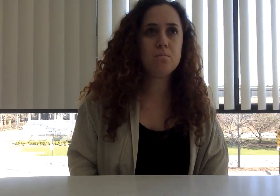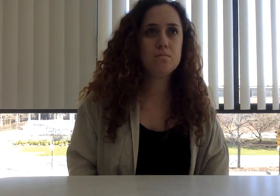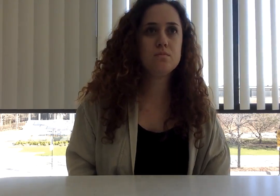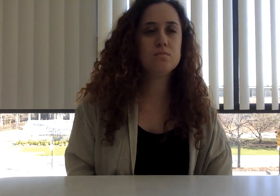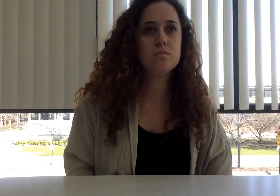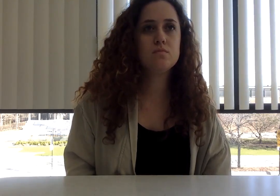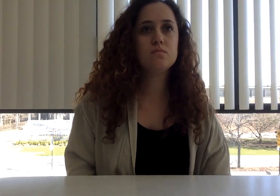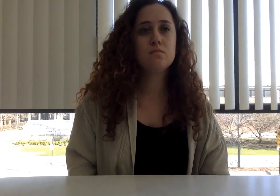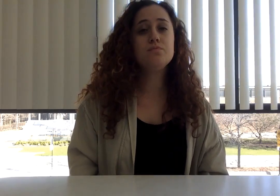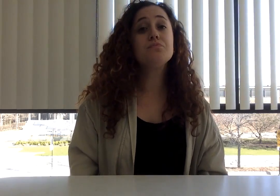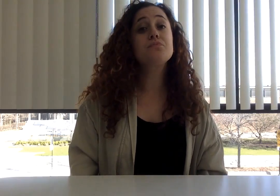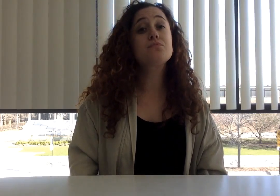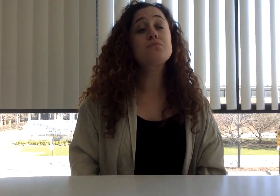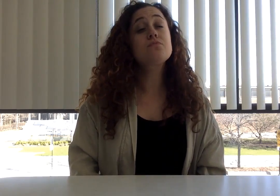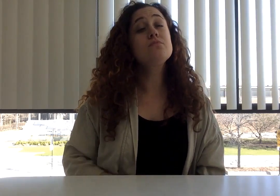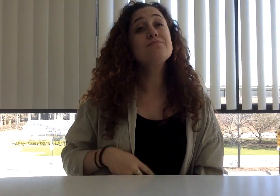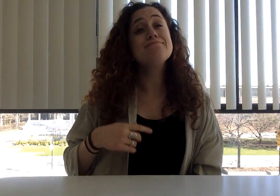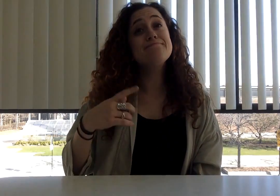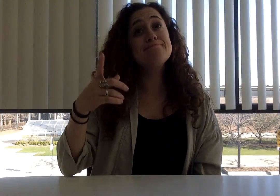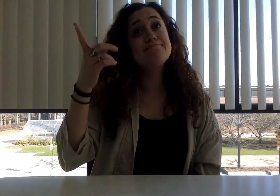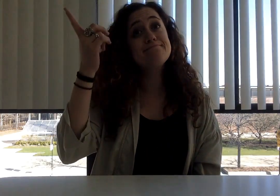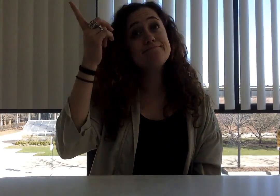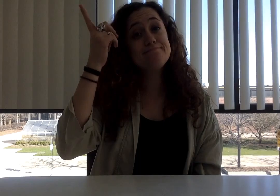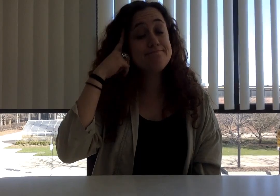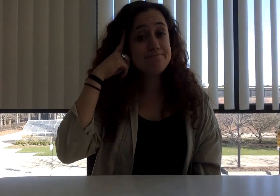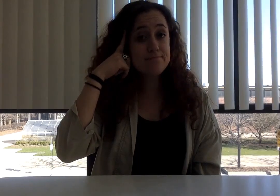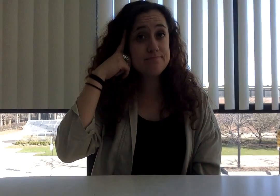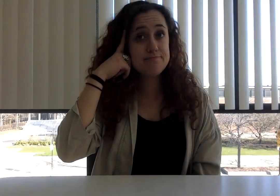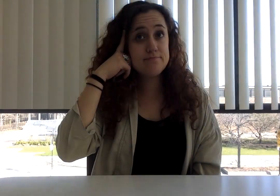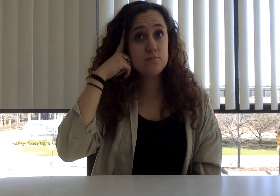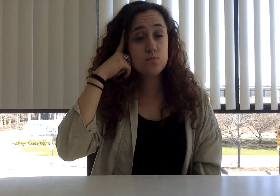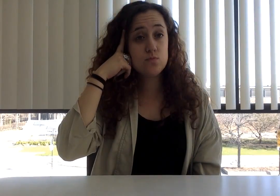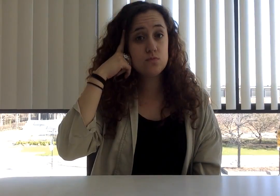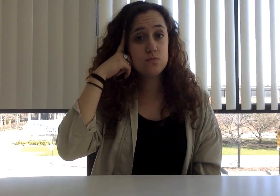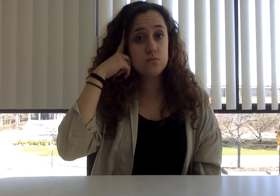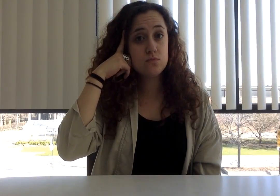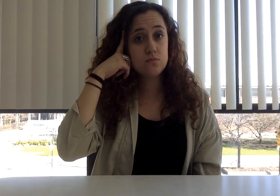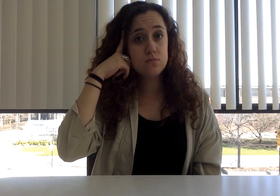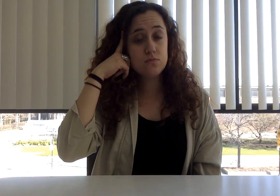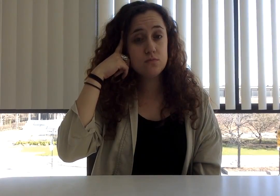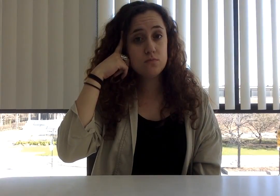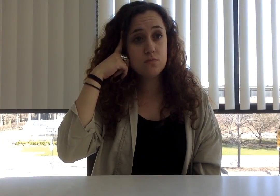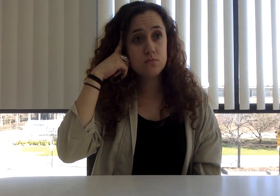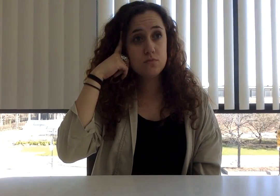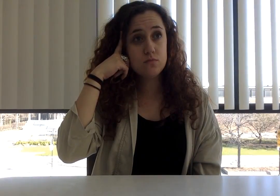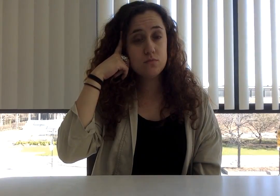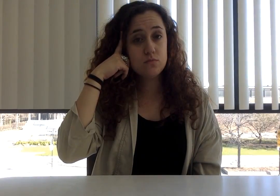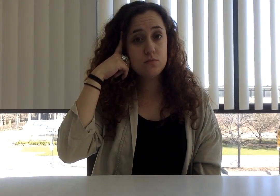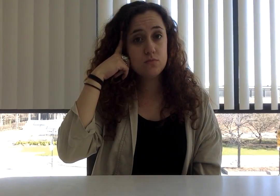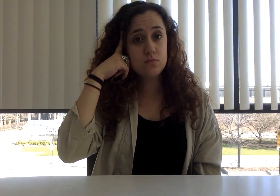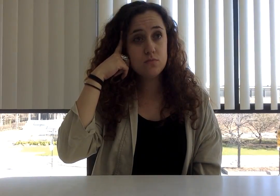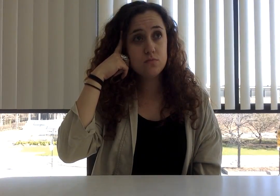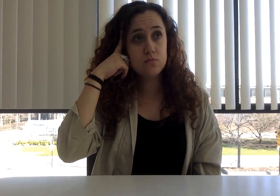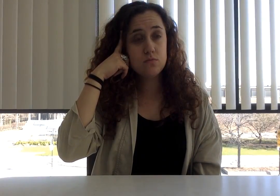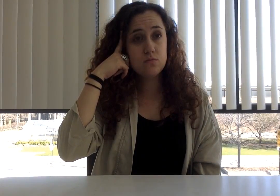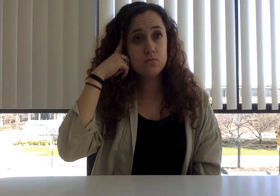So I think the vast majority, except for those that really took a lot of paper and did it